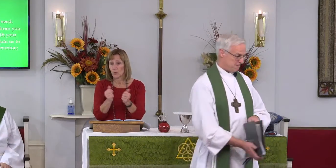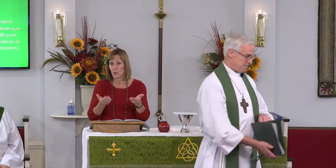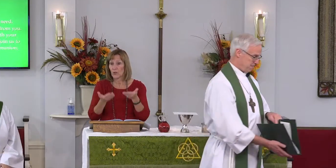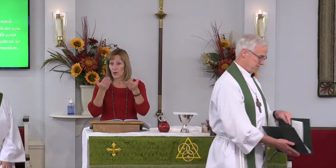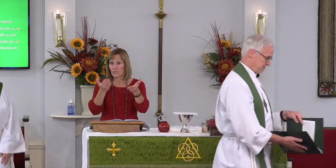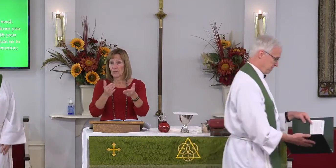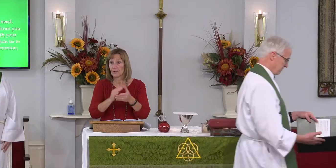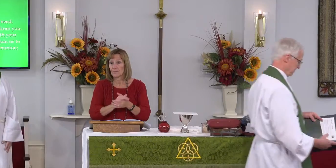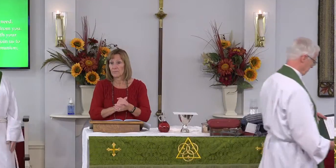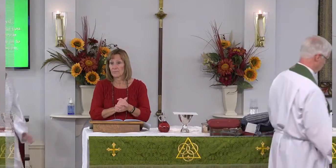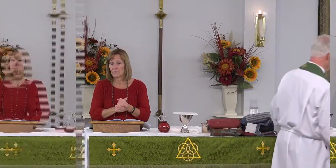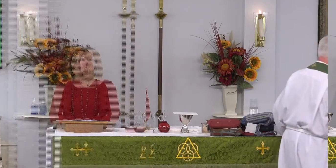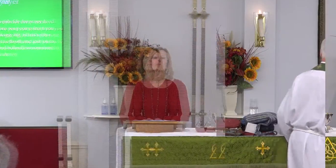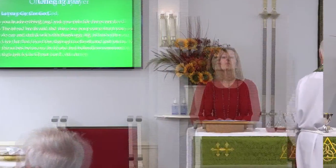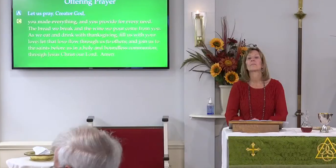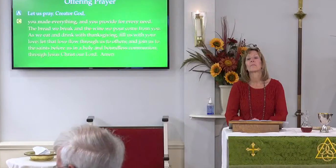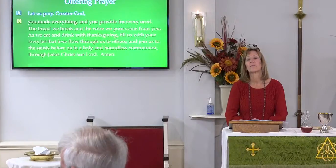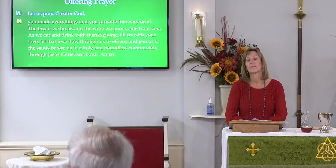offering.